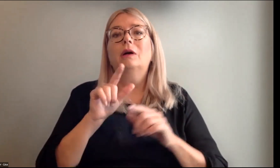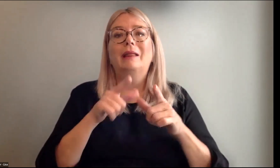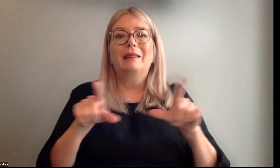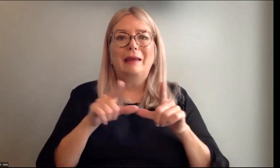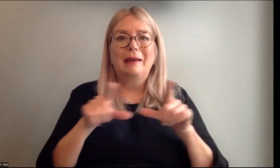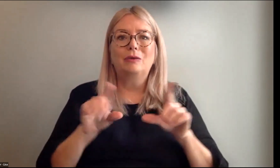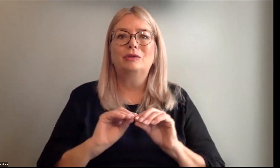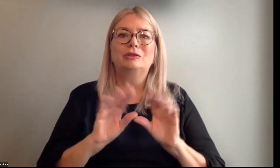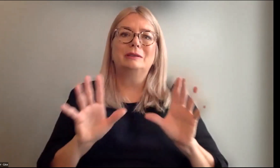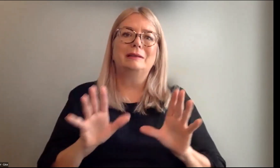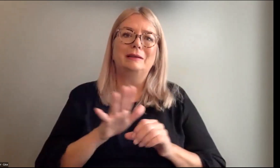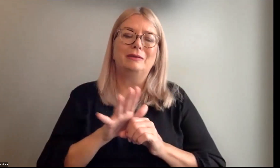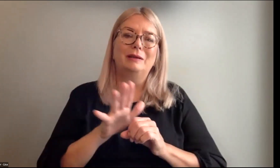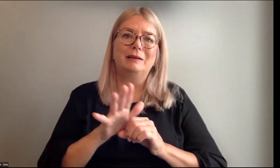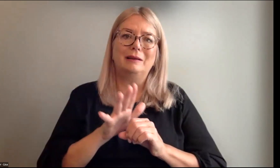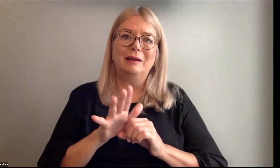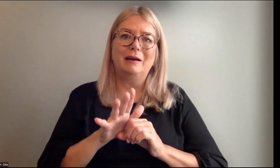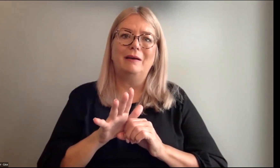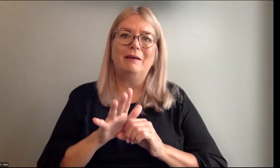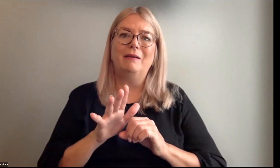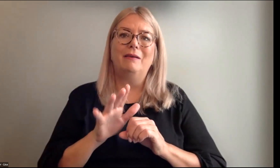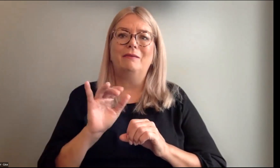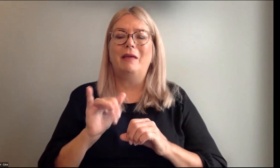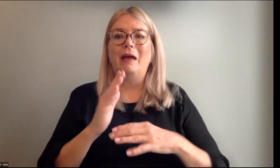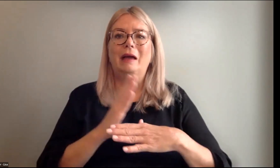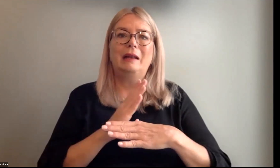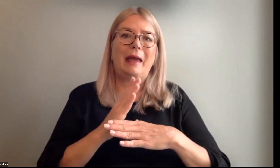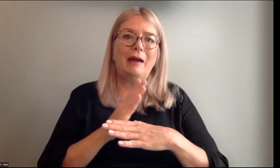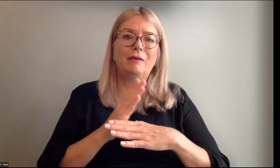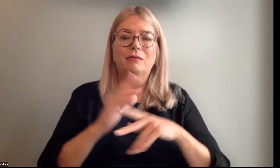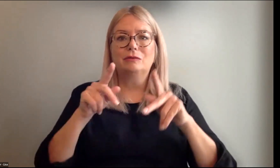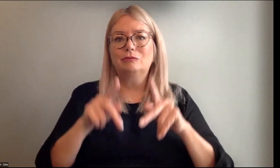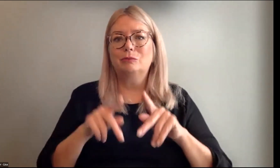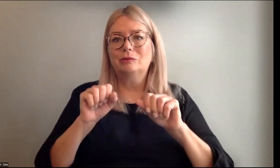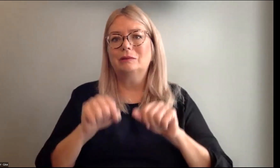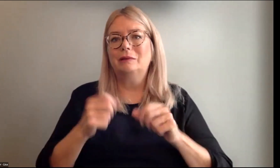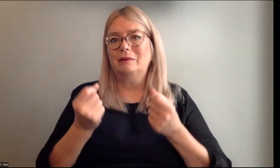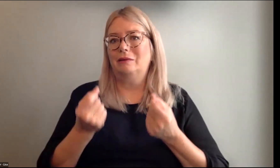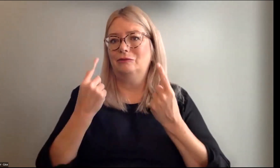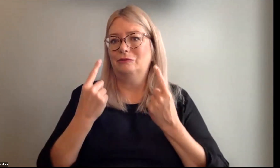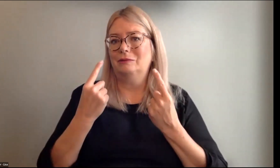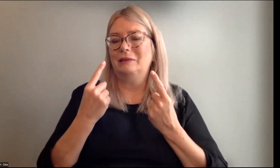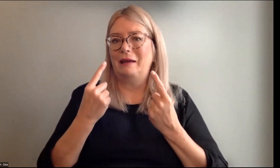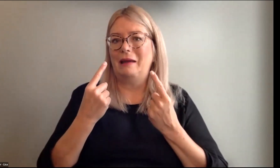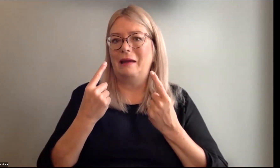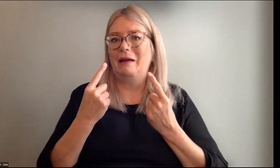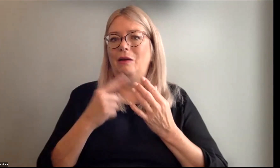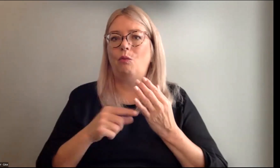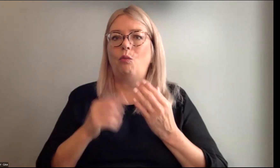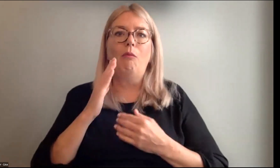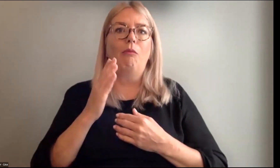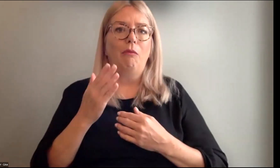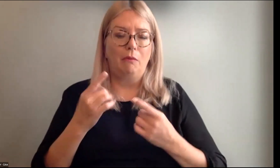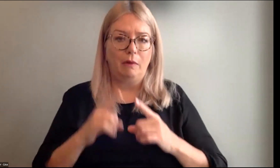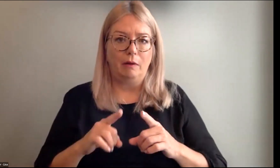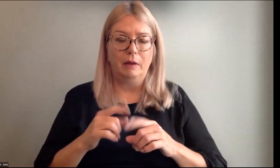enough that a sort of average claimant can understand what's going to happen. So for example, in the past,